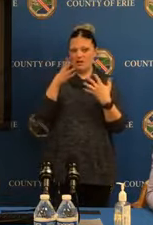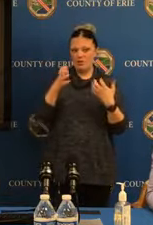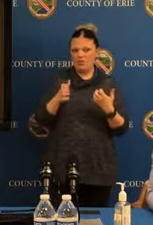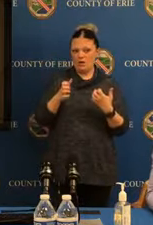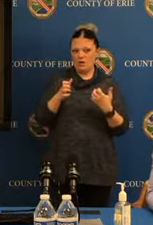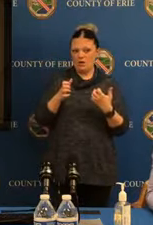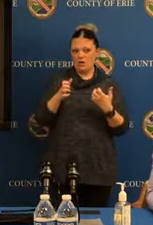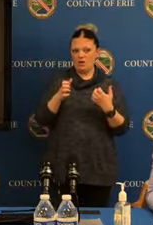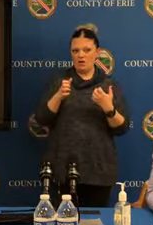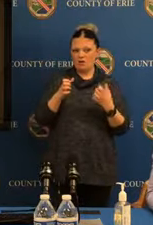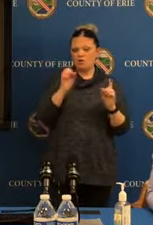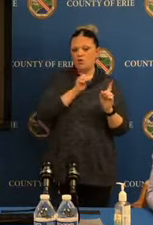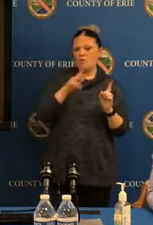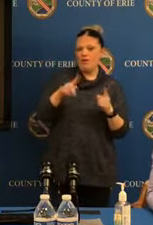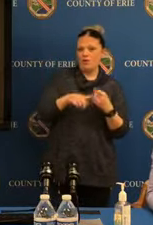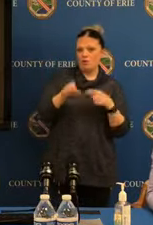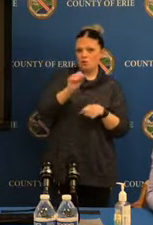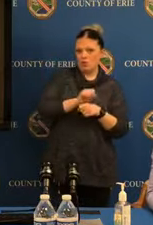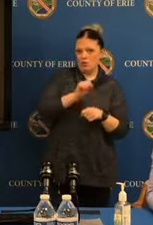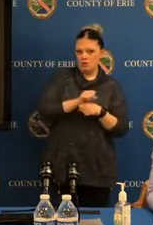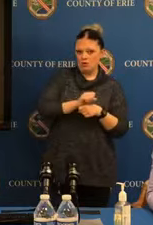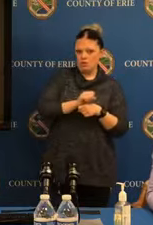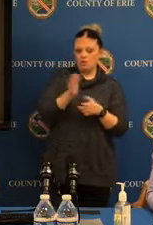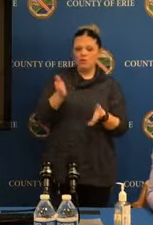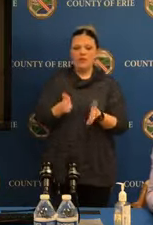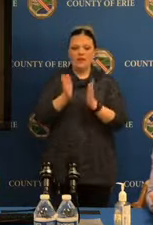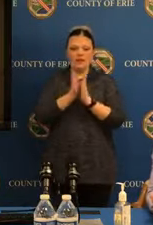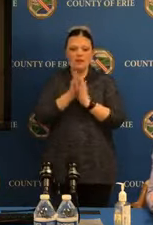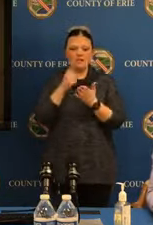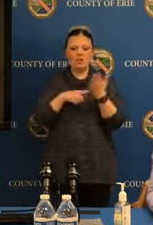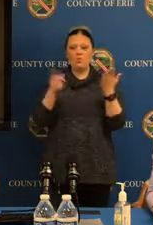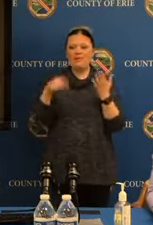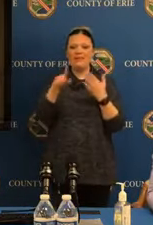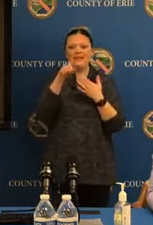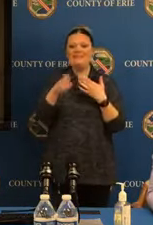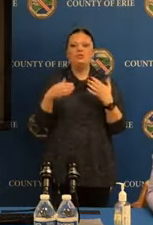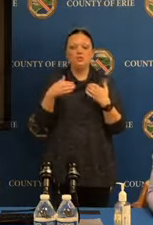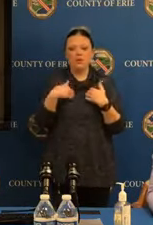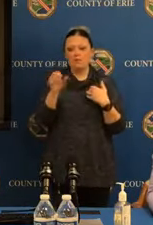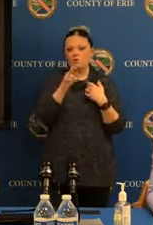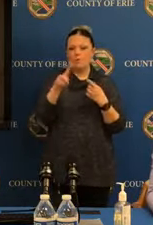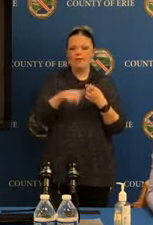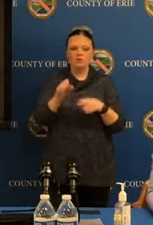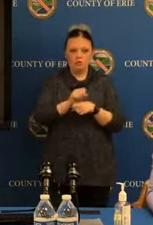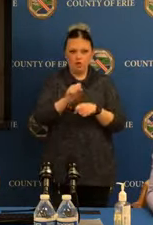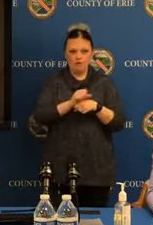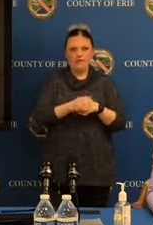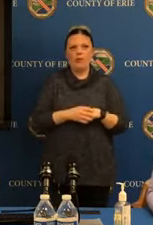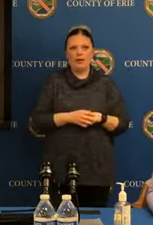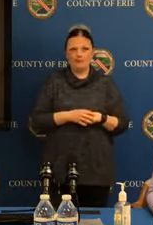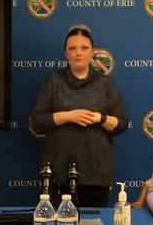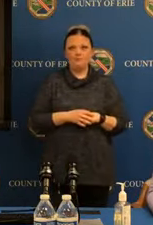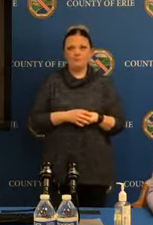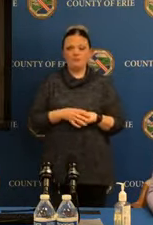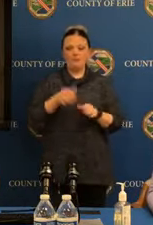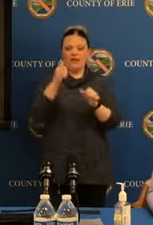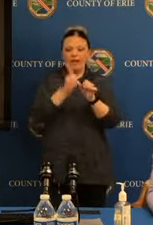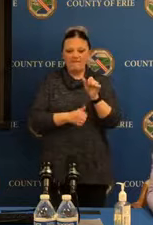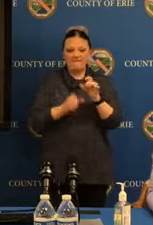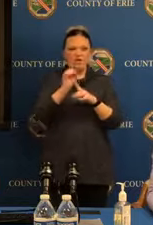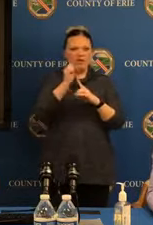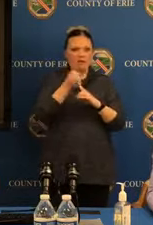home, so they want to return to work. And so they're asking what they need to have to return to work. So every case is